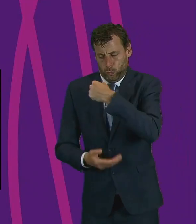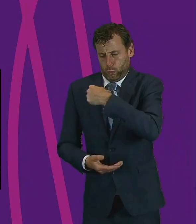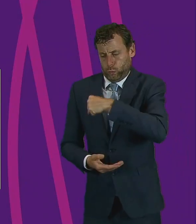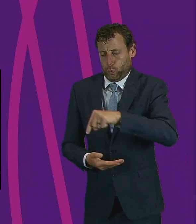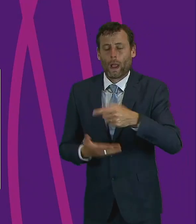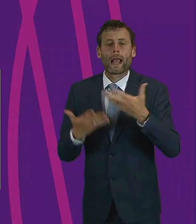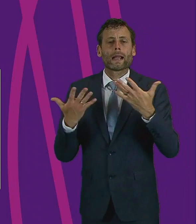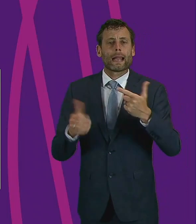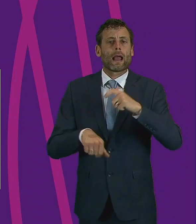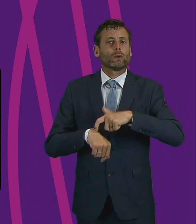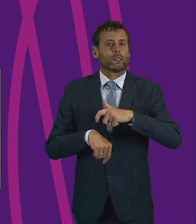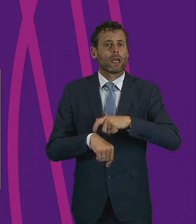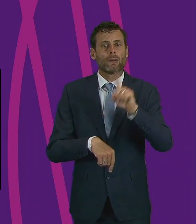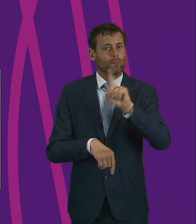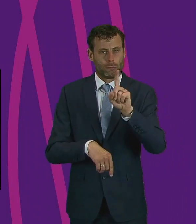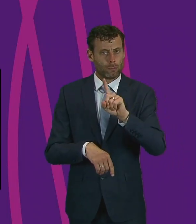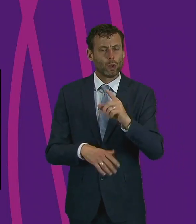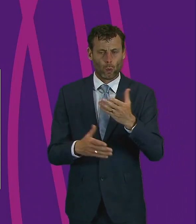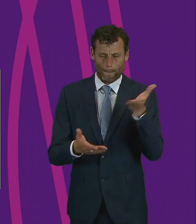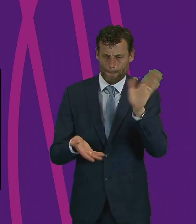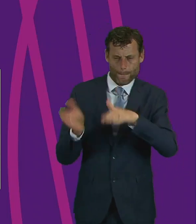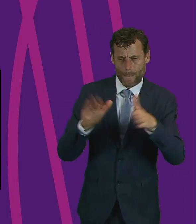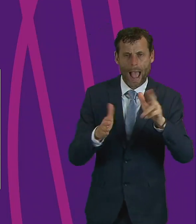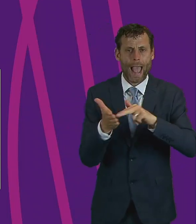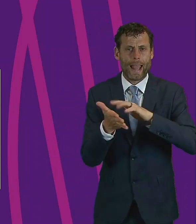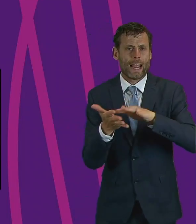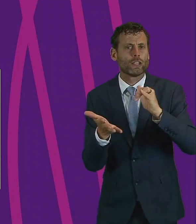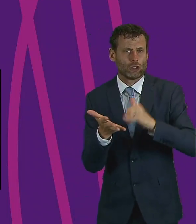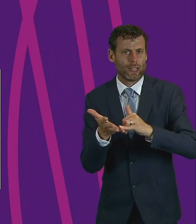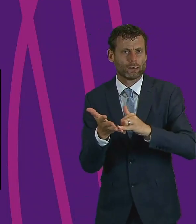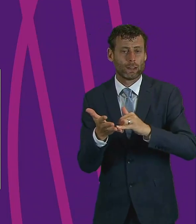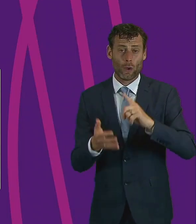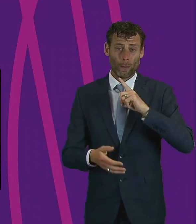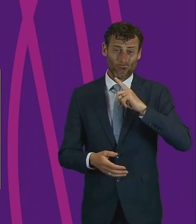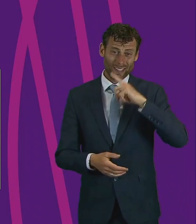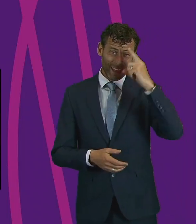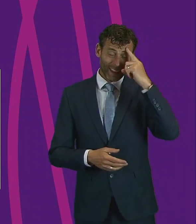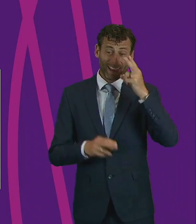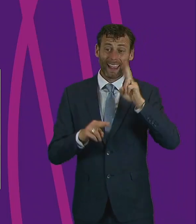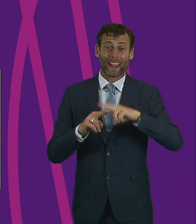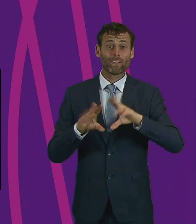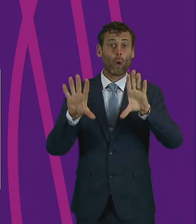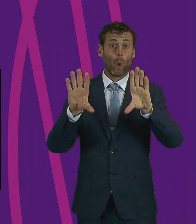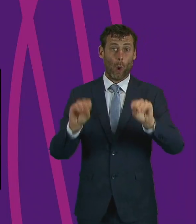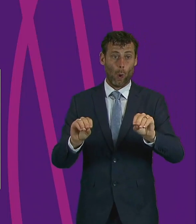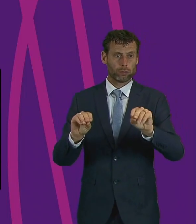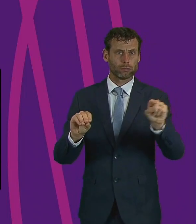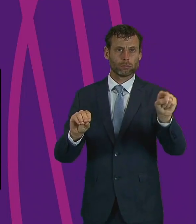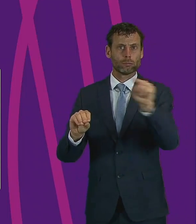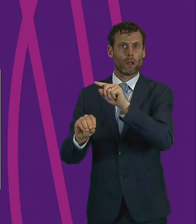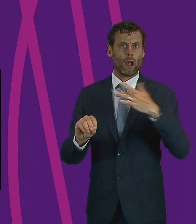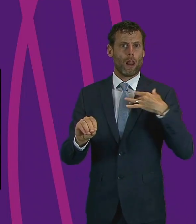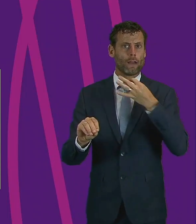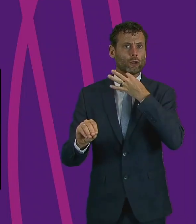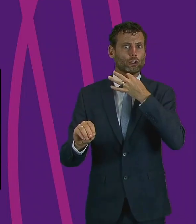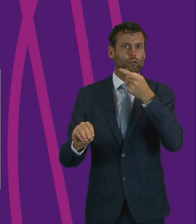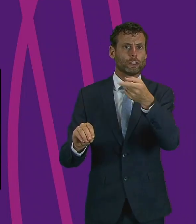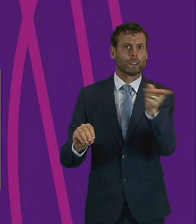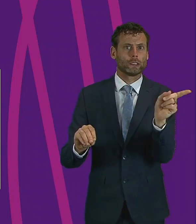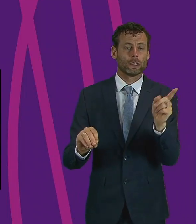in silence. Otherwise, lives will be at risk. A few weeks ago, Cancer Research